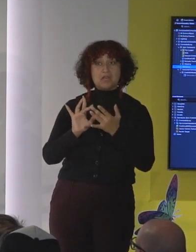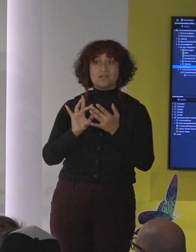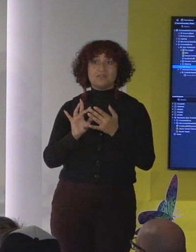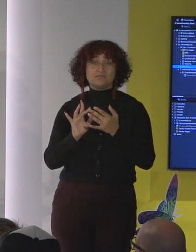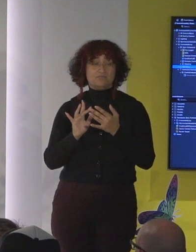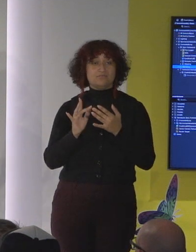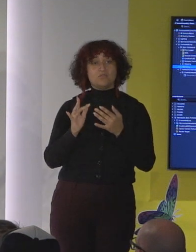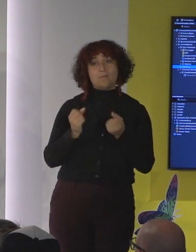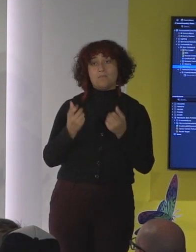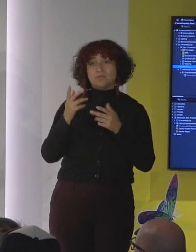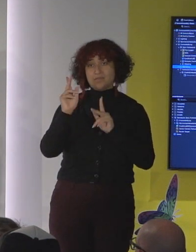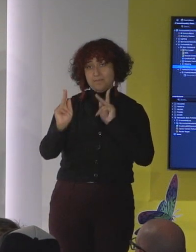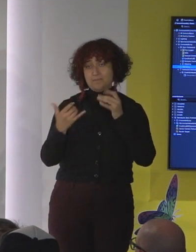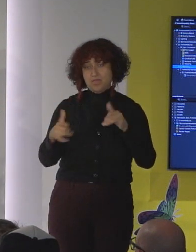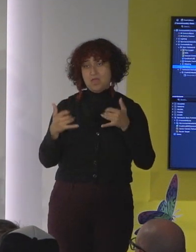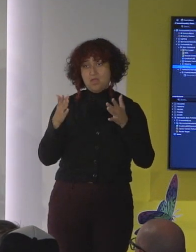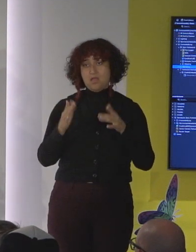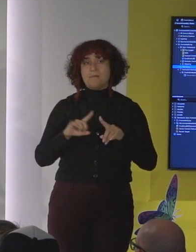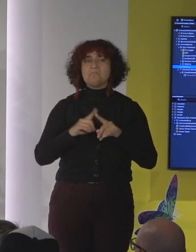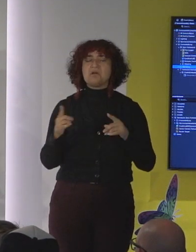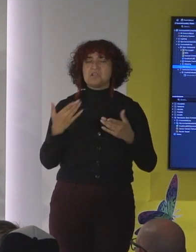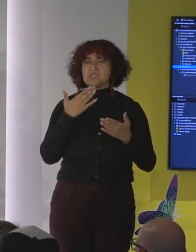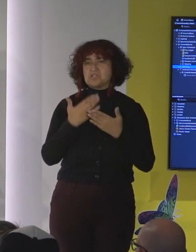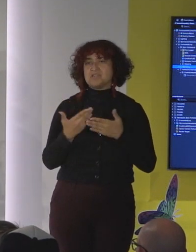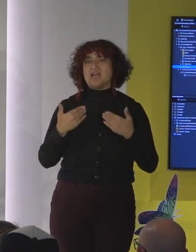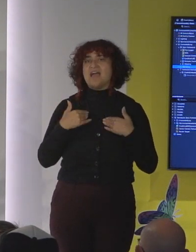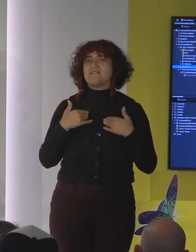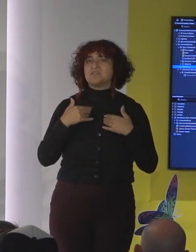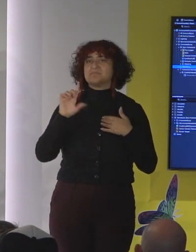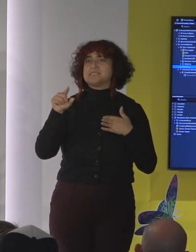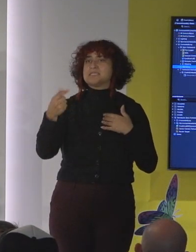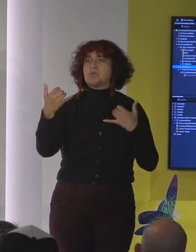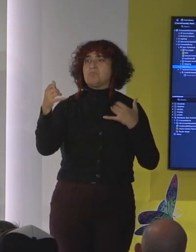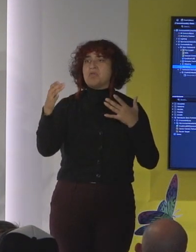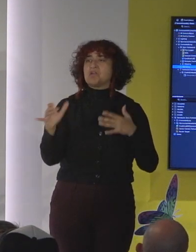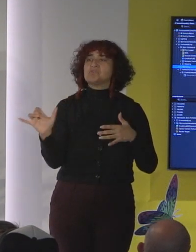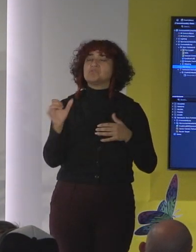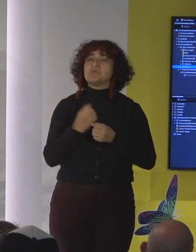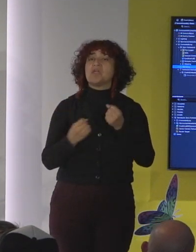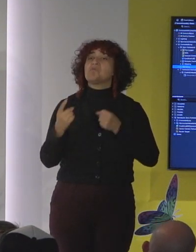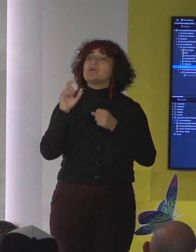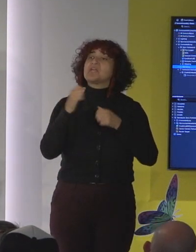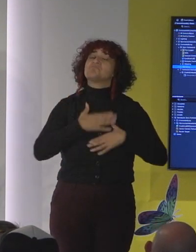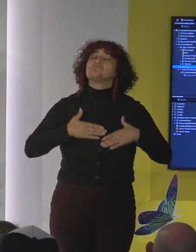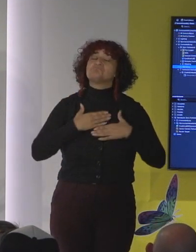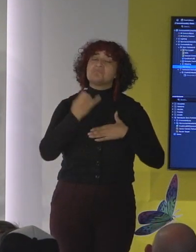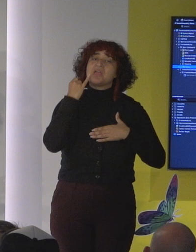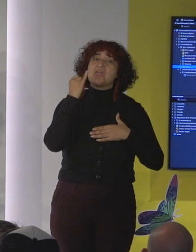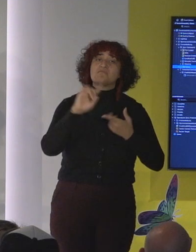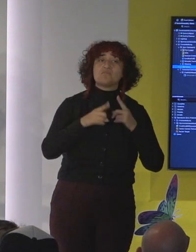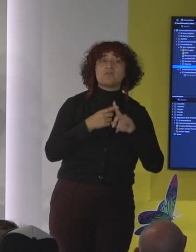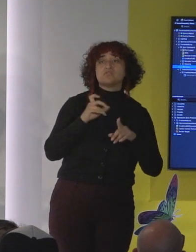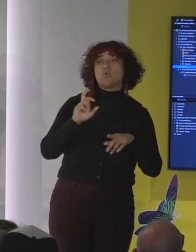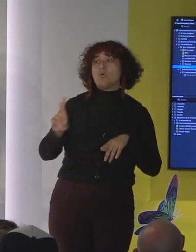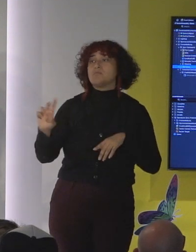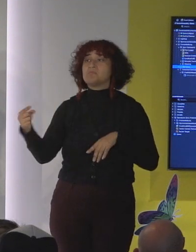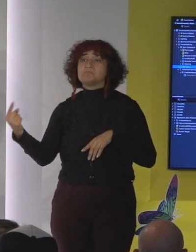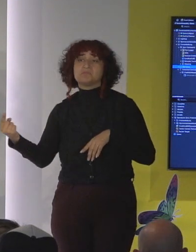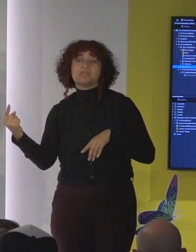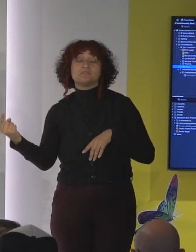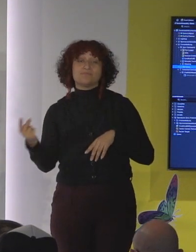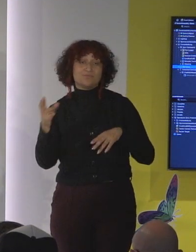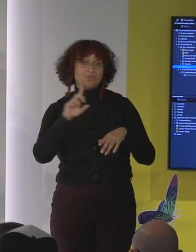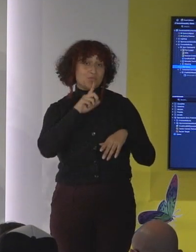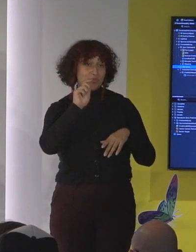multiplayer, but it's also great to provide an option for single player. So anyone can enjoy it if they have friends around or if they're just by themselves. And the